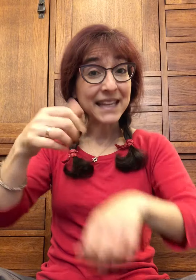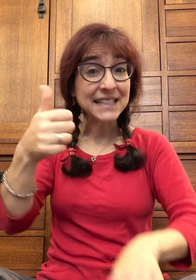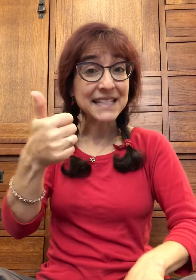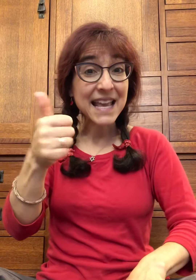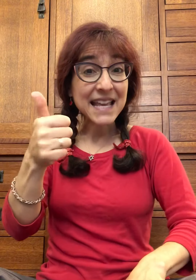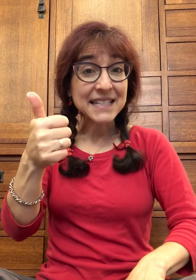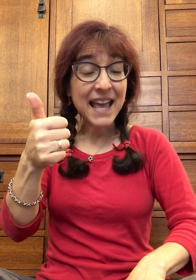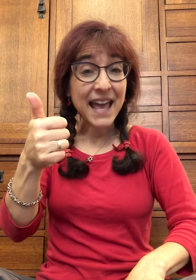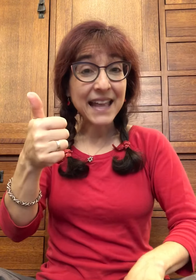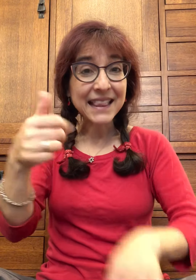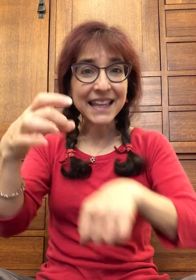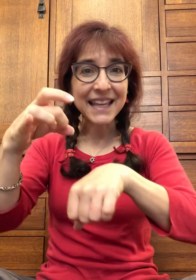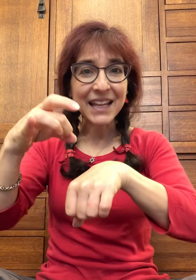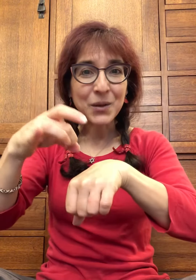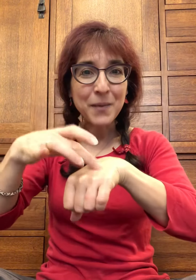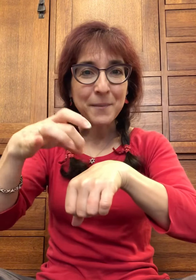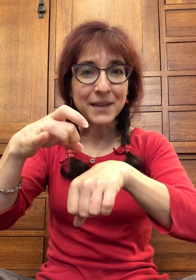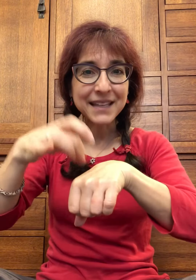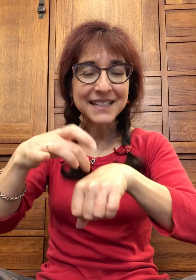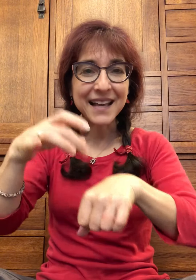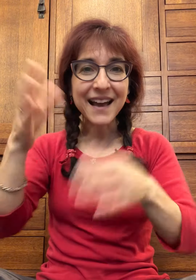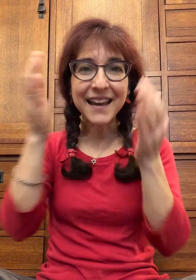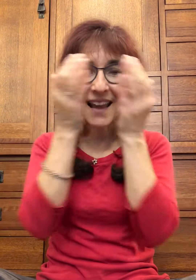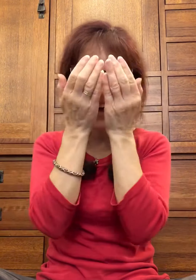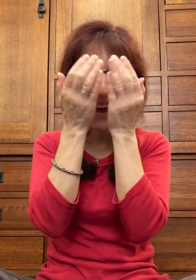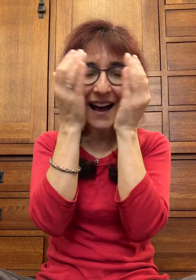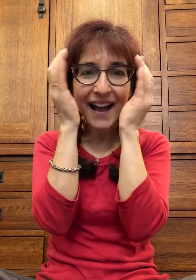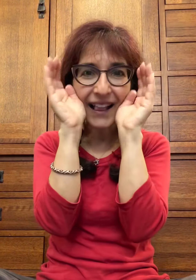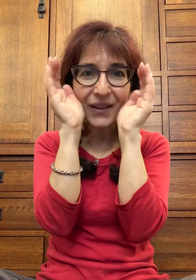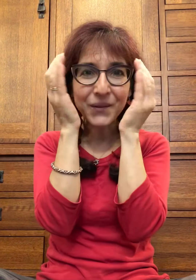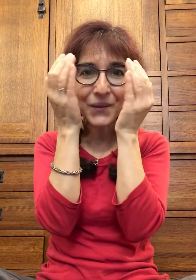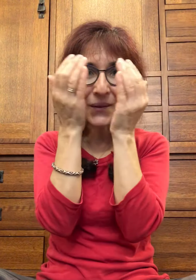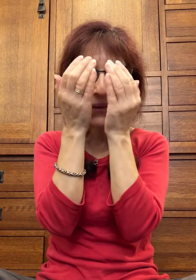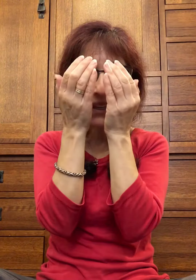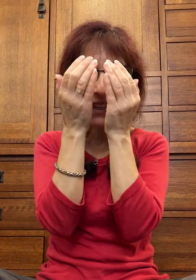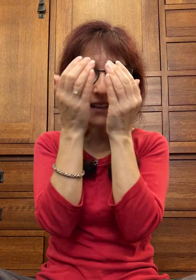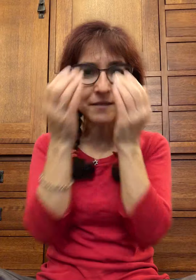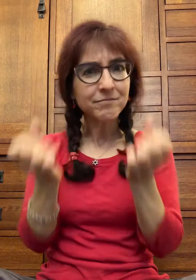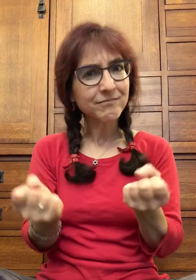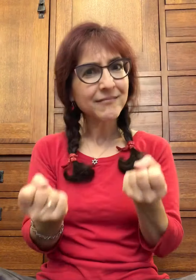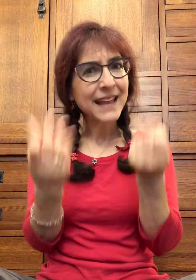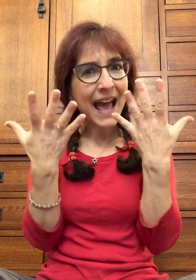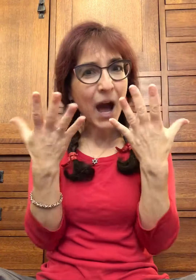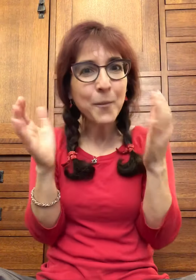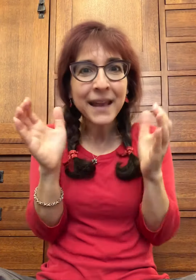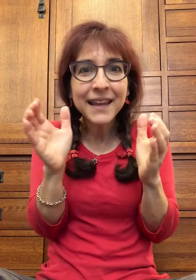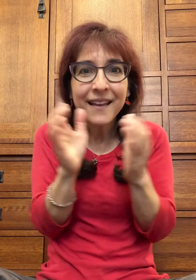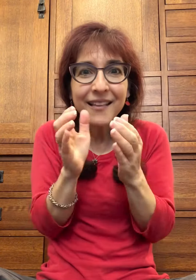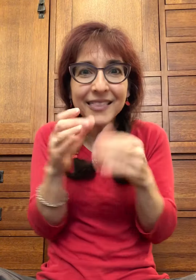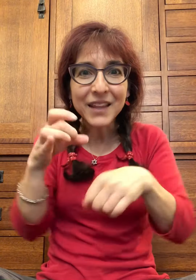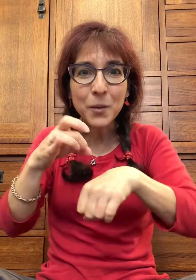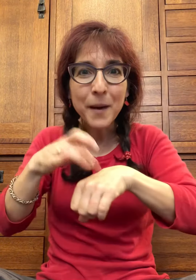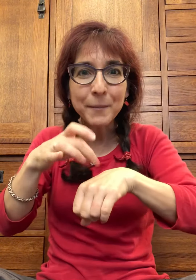pumpkins, 10 little pumpkins on Halloween. How many little